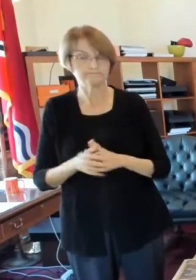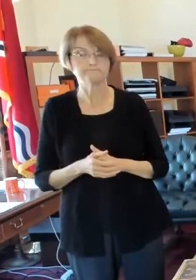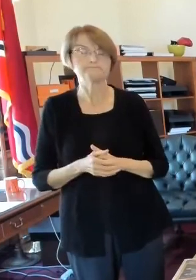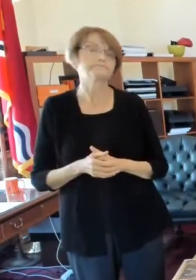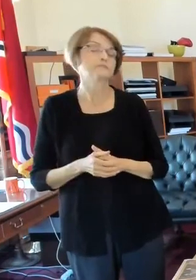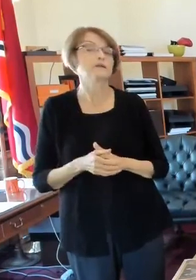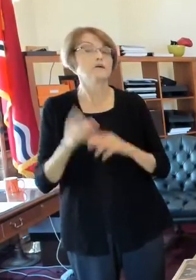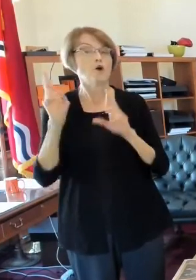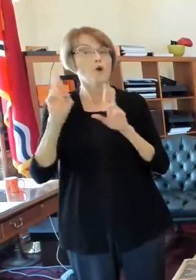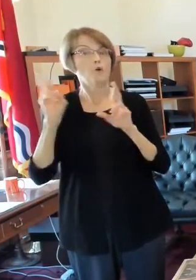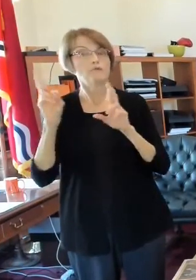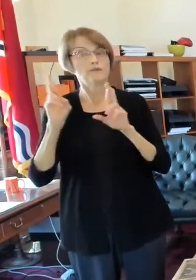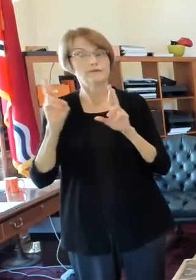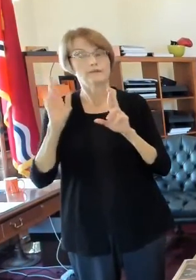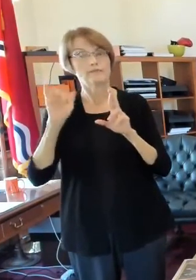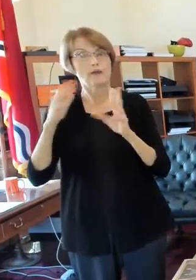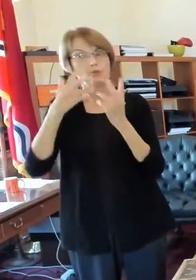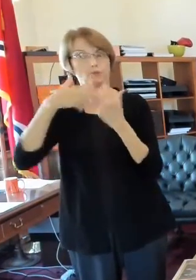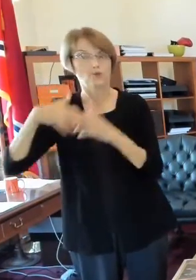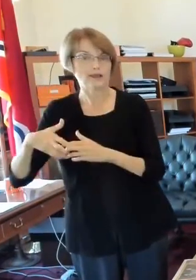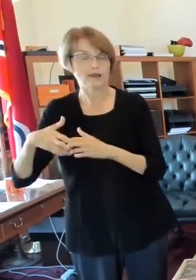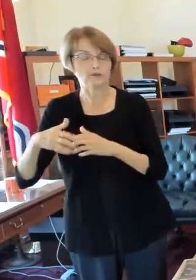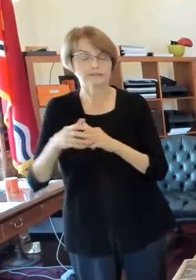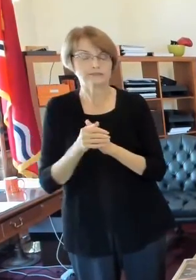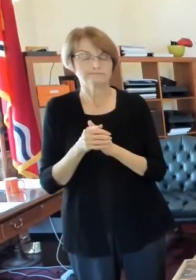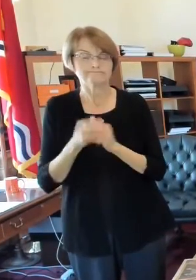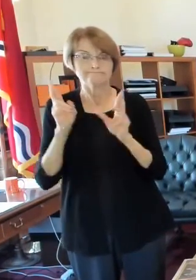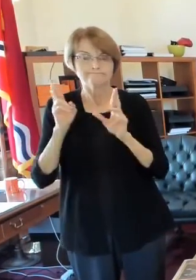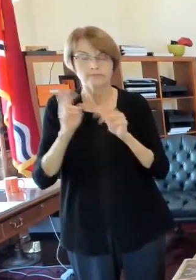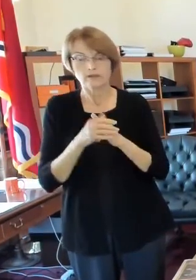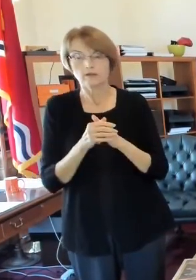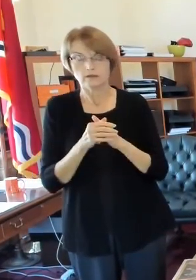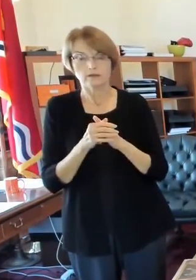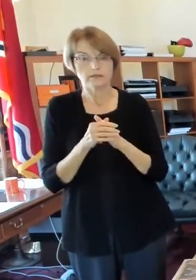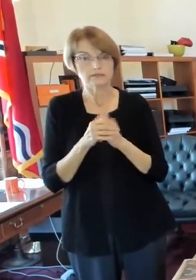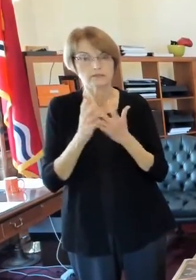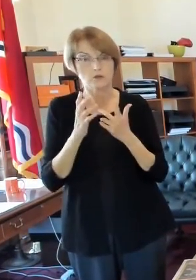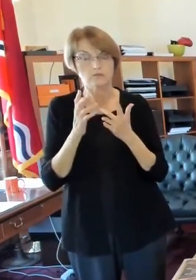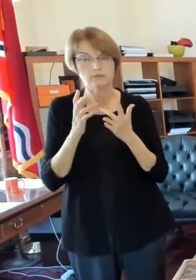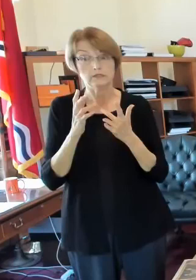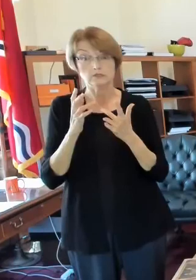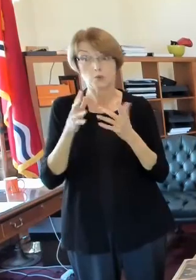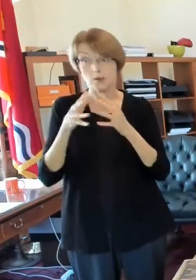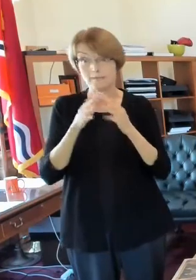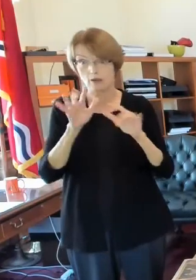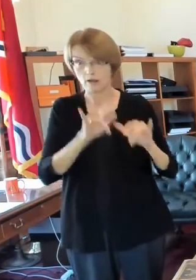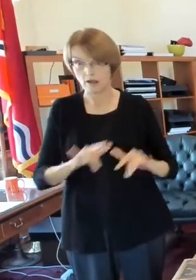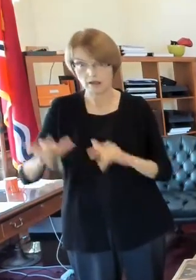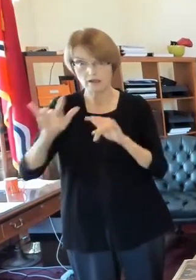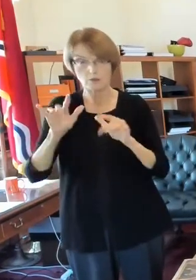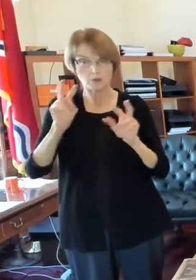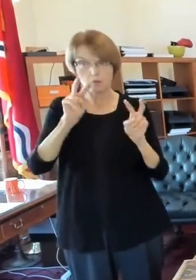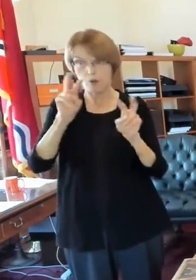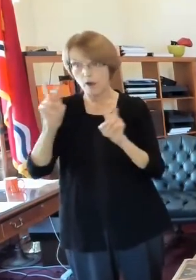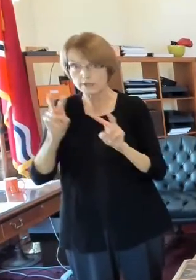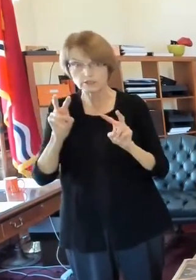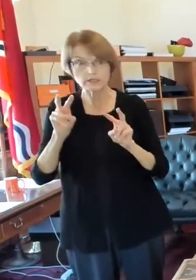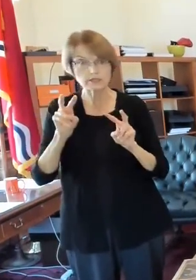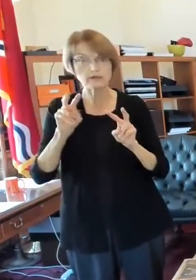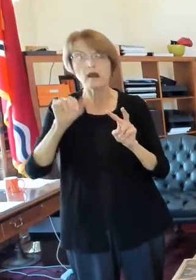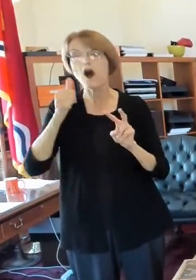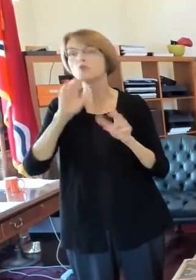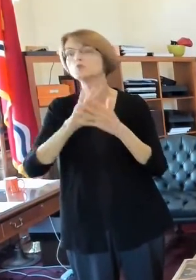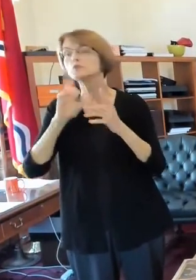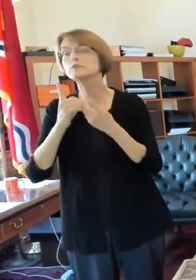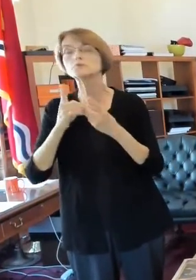so hopefully that will work out. We're watching what's happening across the country in some other districts. We know